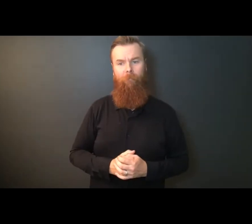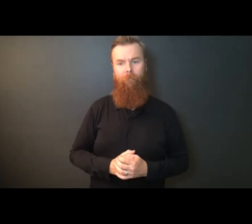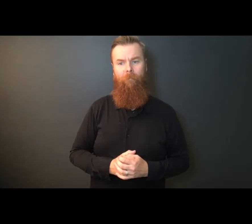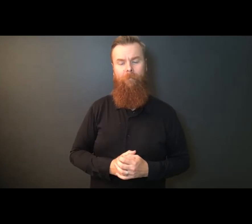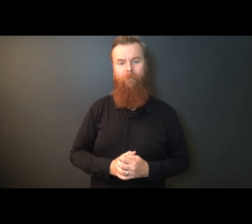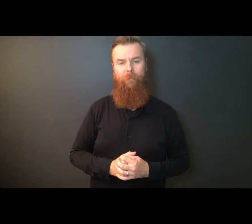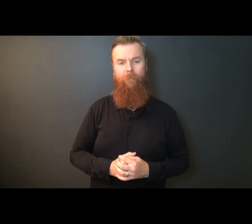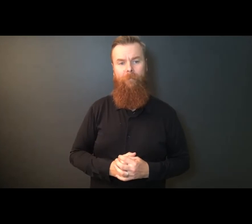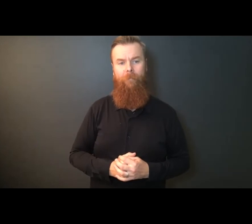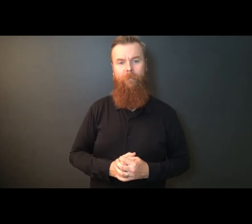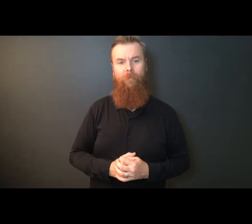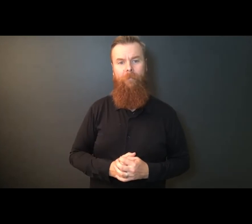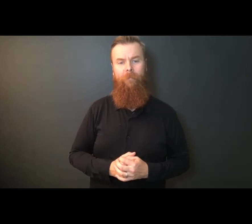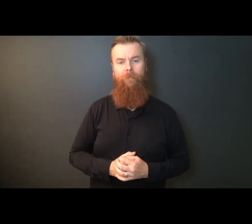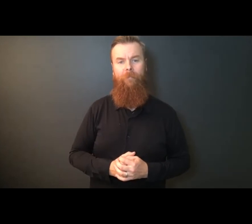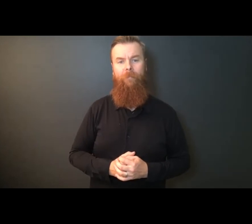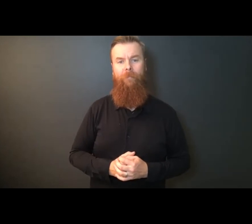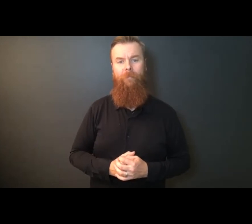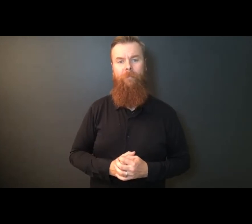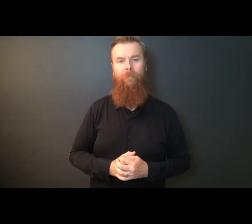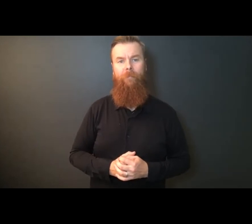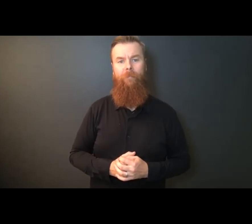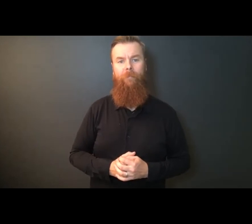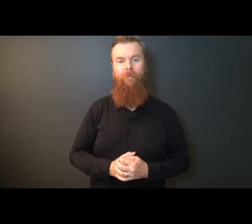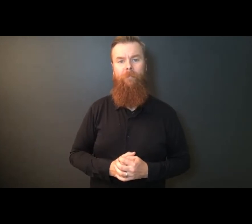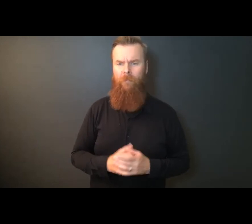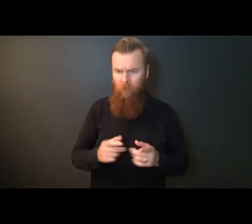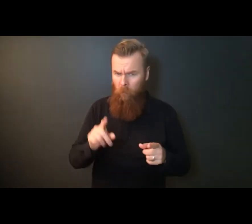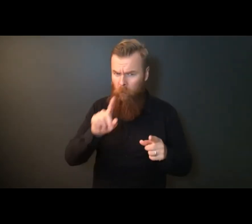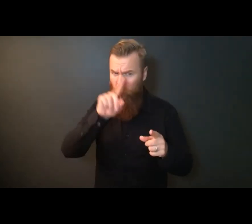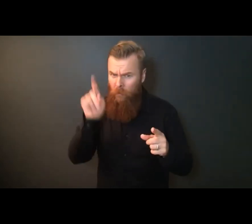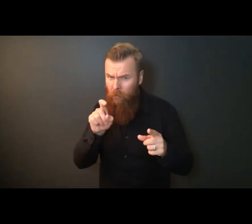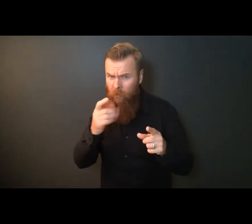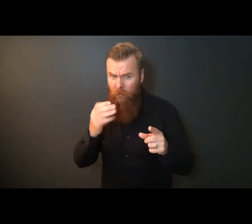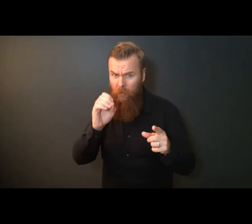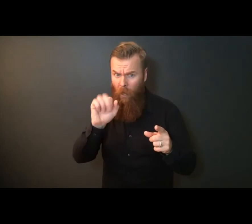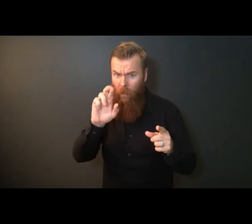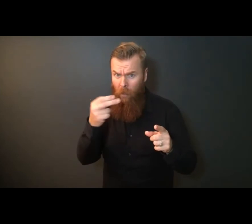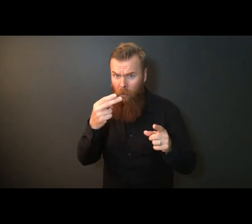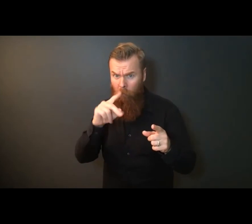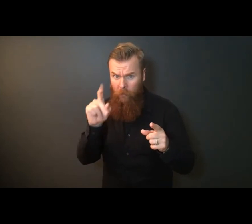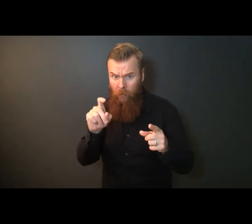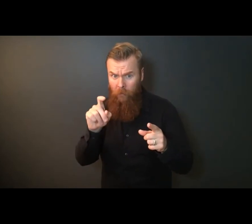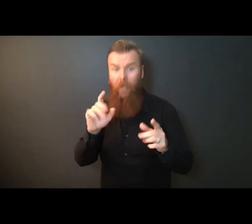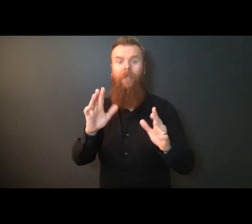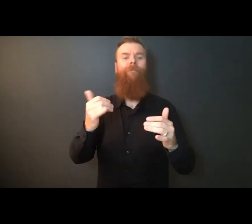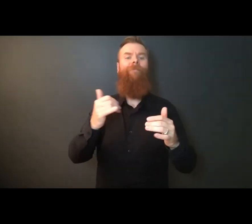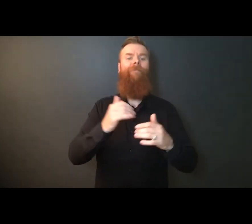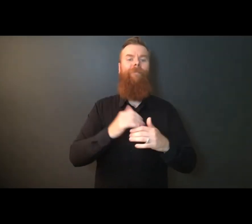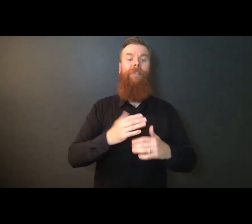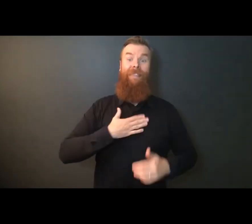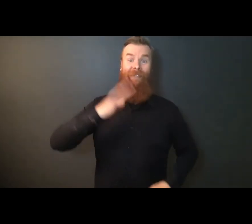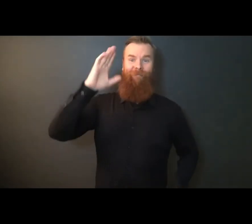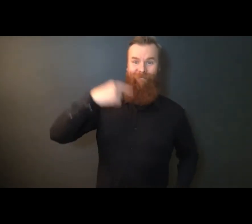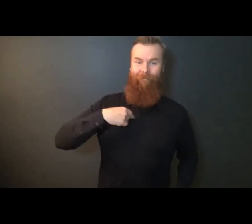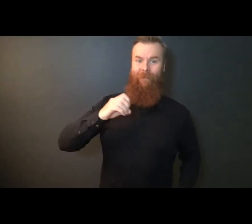Are there any questions, Sarah? So I just put into the toolkit, into the chat, the module focus areas,